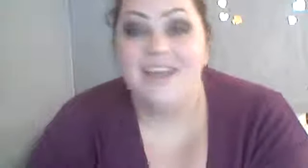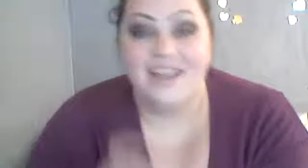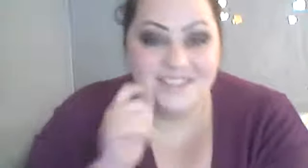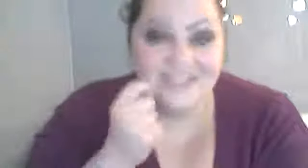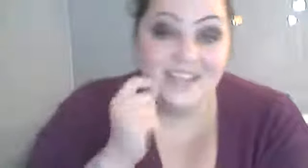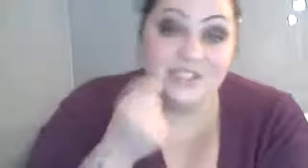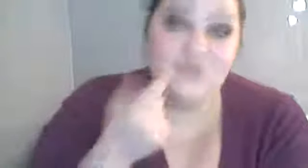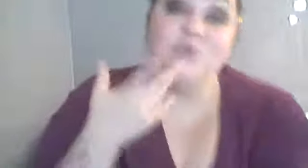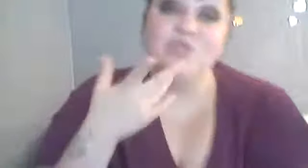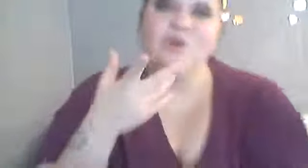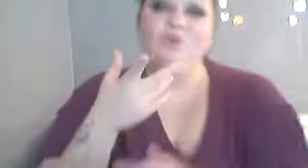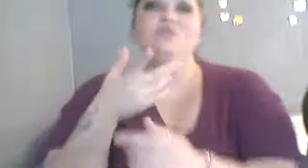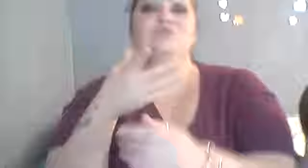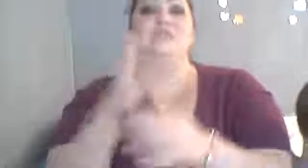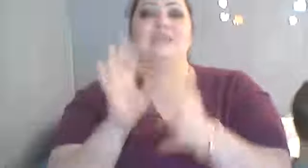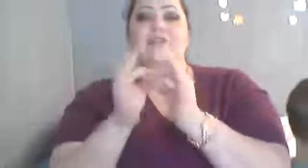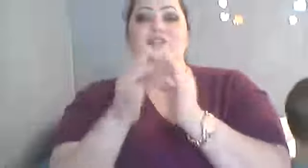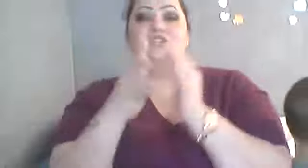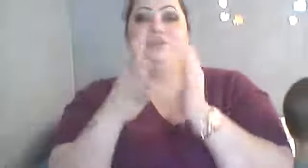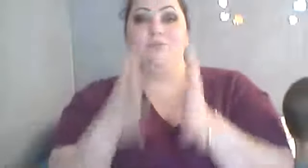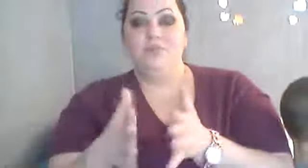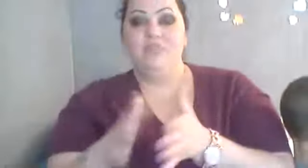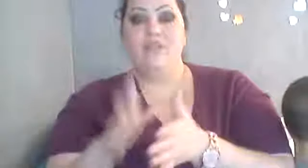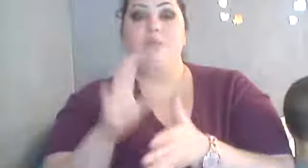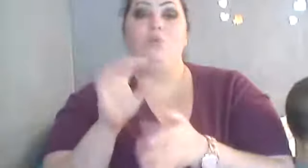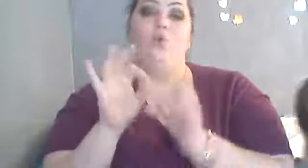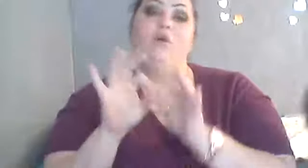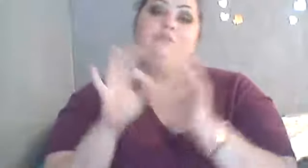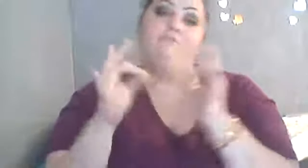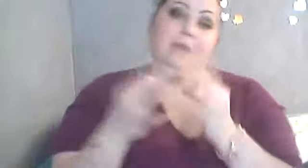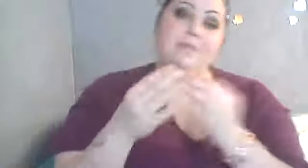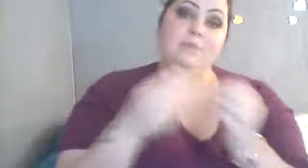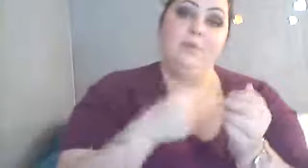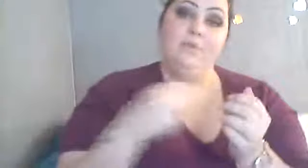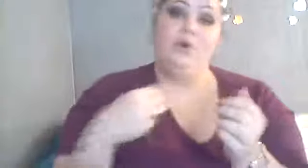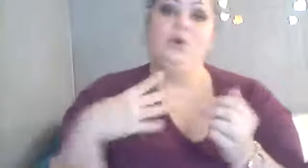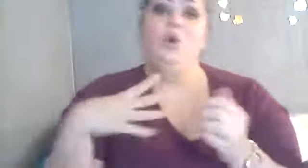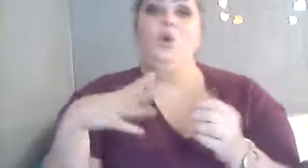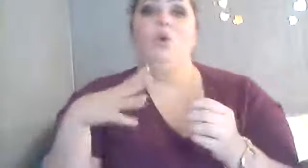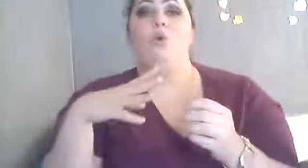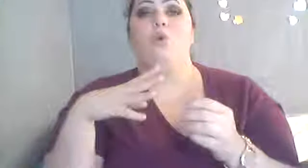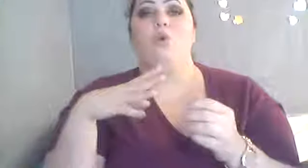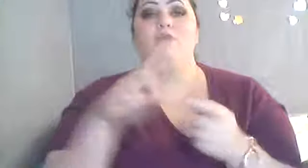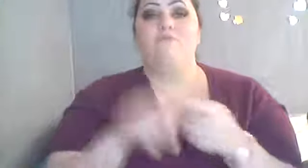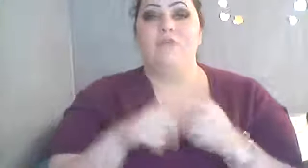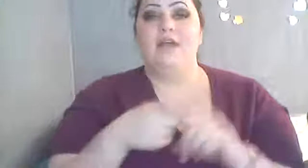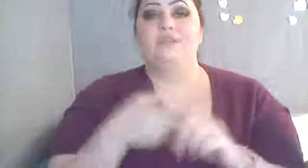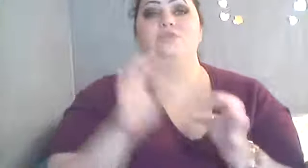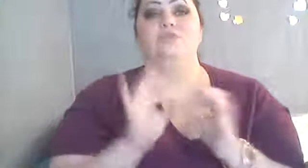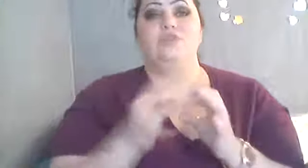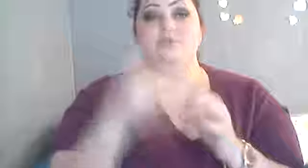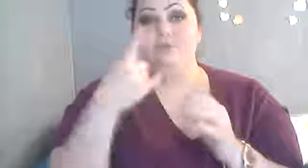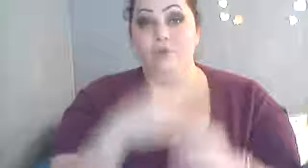Yes, see, that's cool. So usually they have an interpreter with them or a family member or a friend to interpret for